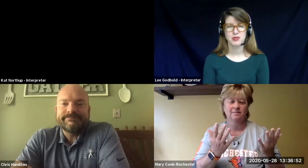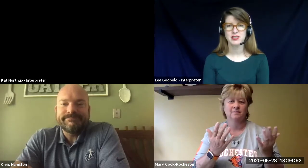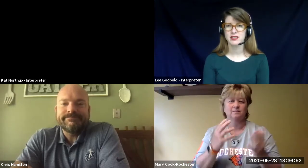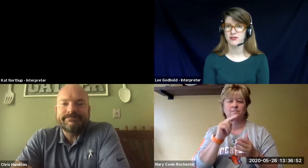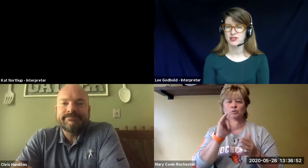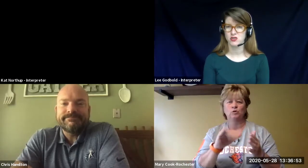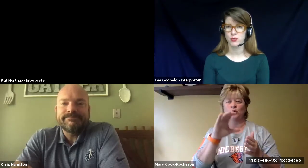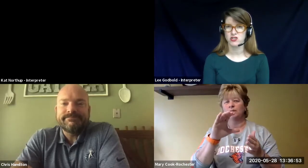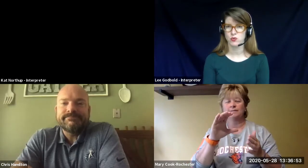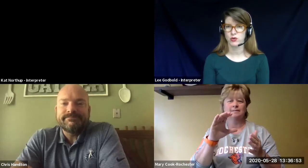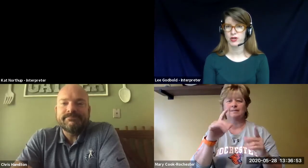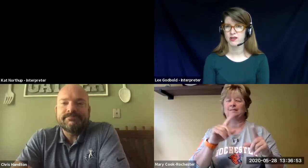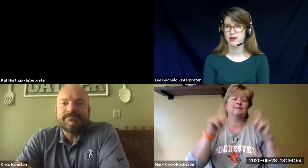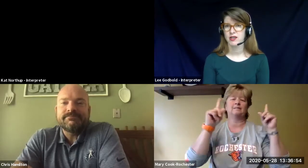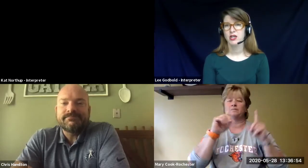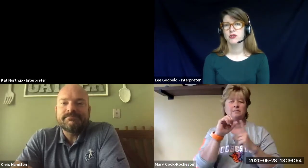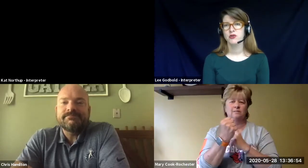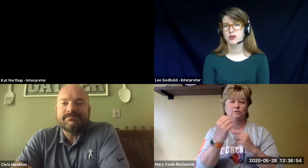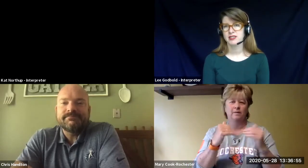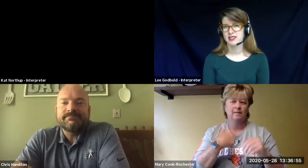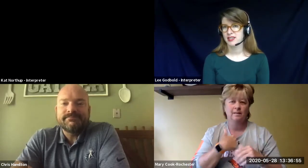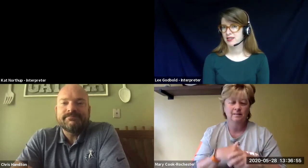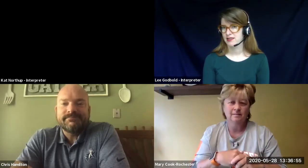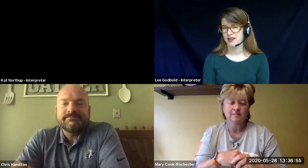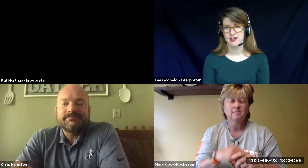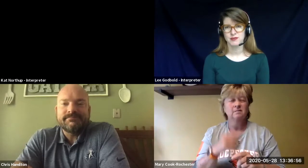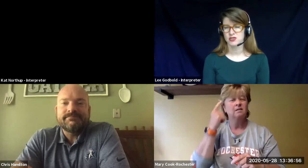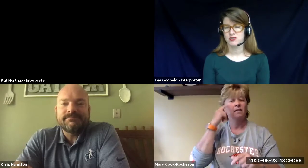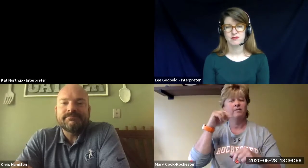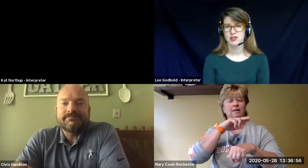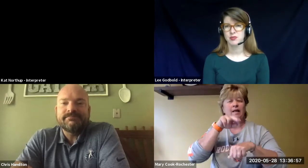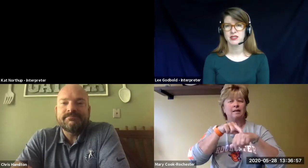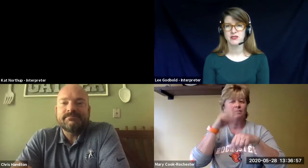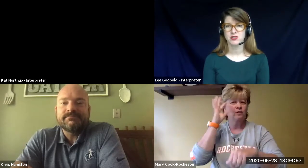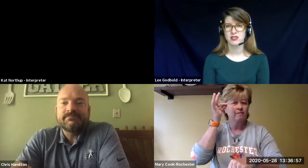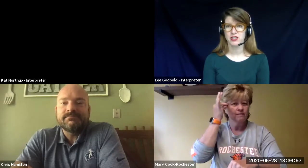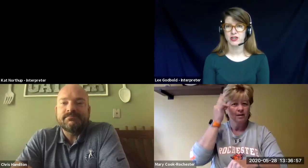completely different situation where we are. New York City, it's just a completely different scenario.